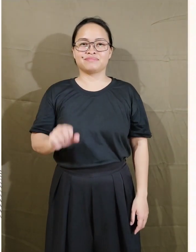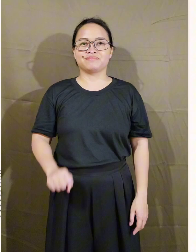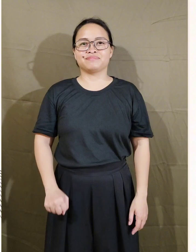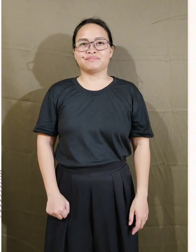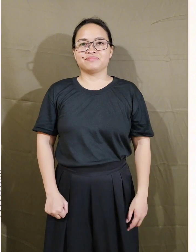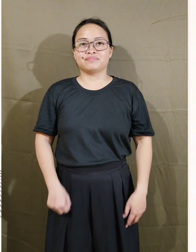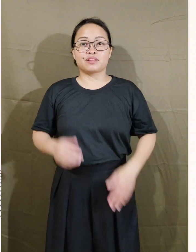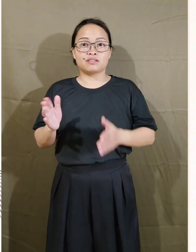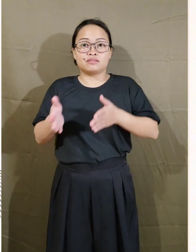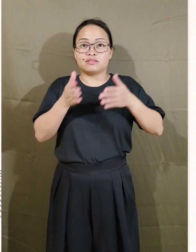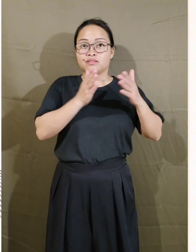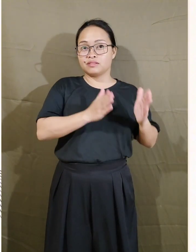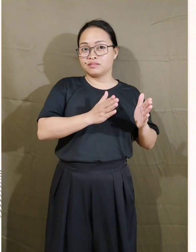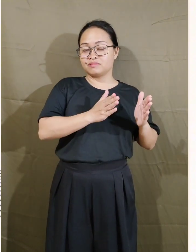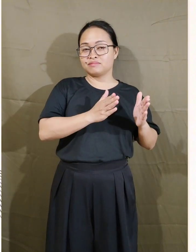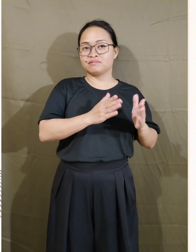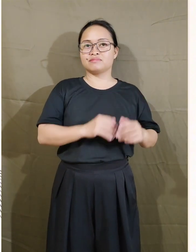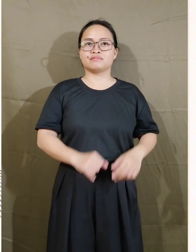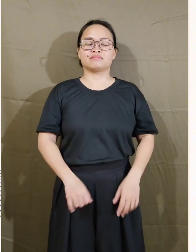Alright, next,